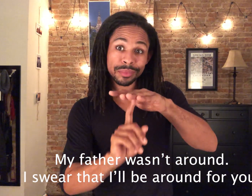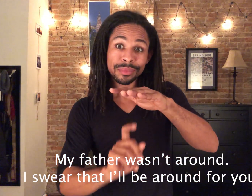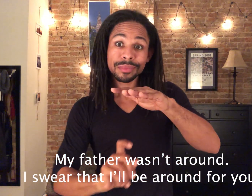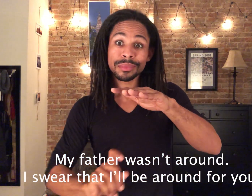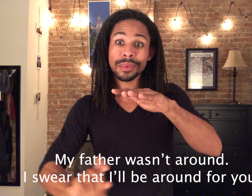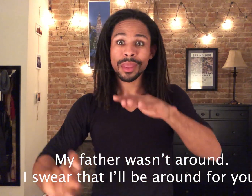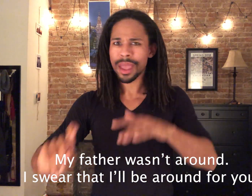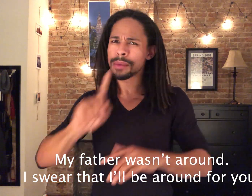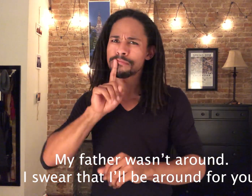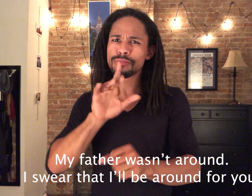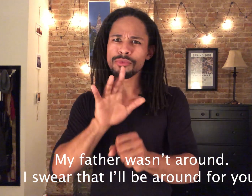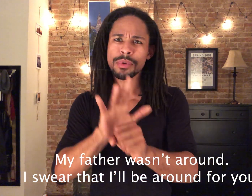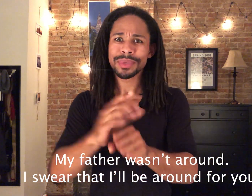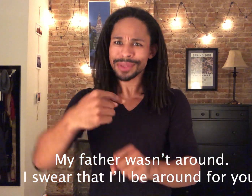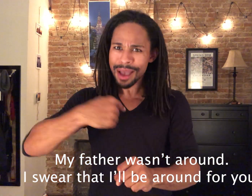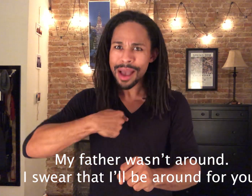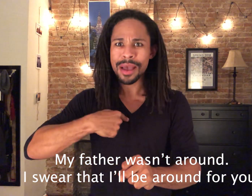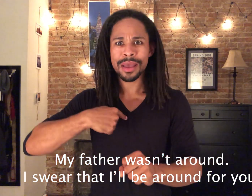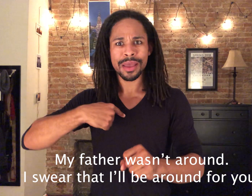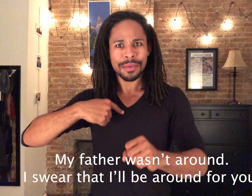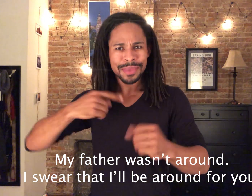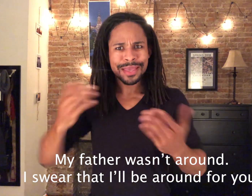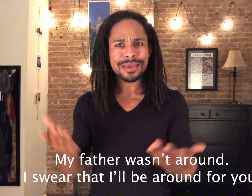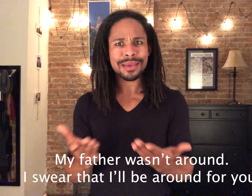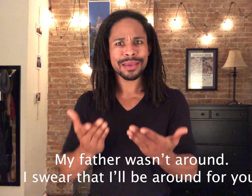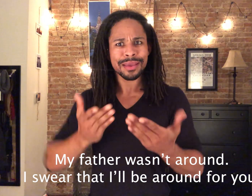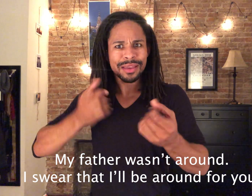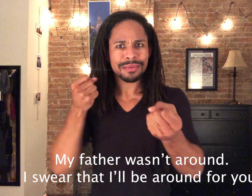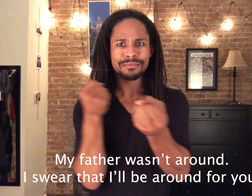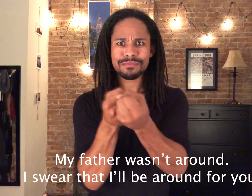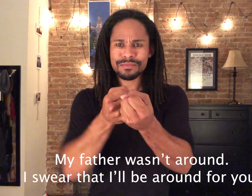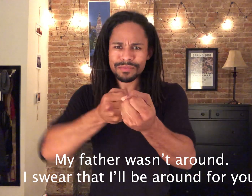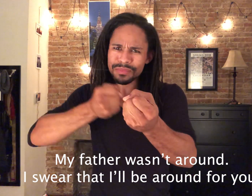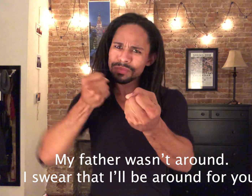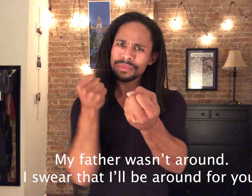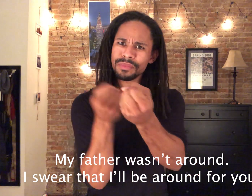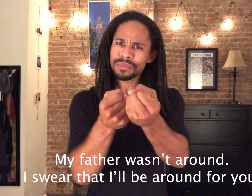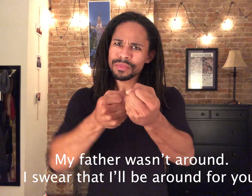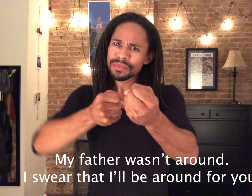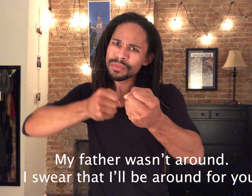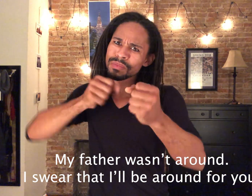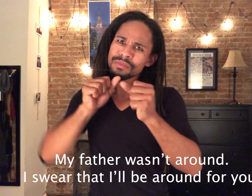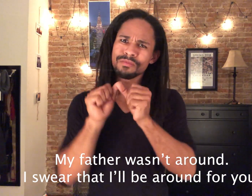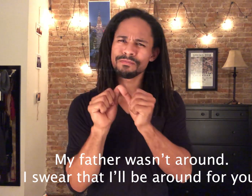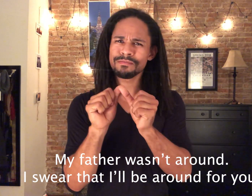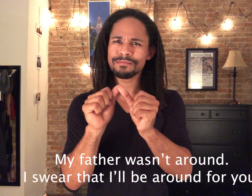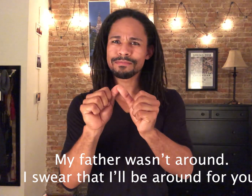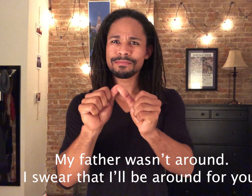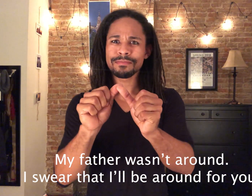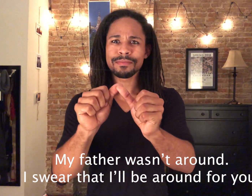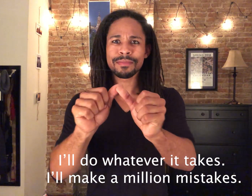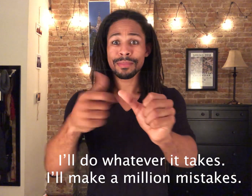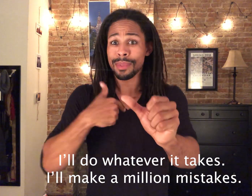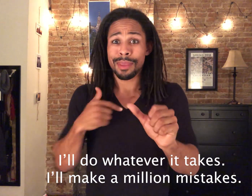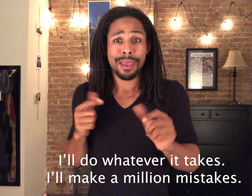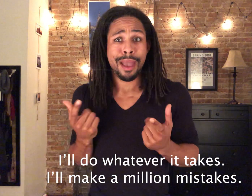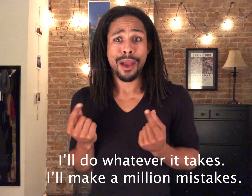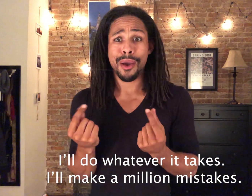father wasn't around I swear that I'll be around for you I'll do whatever